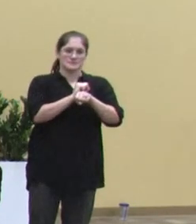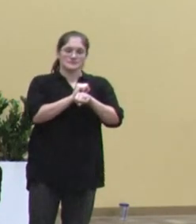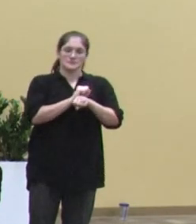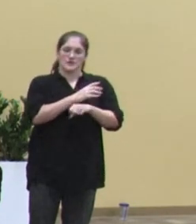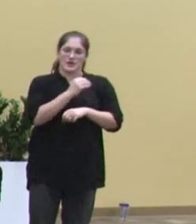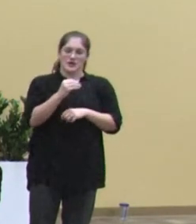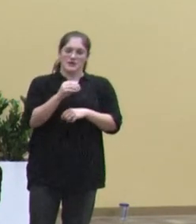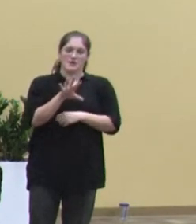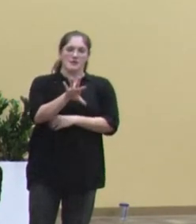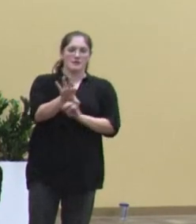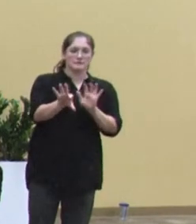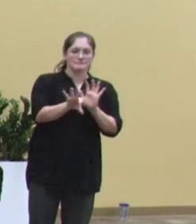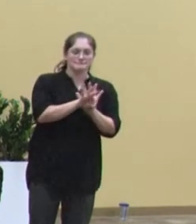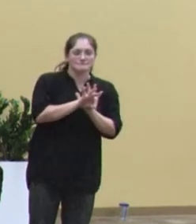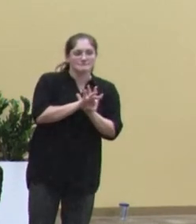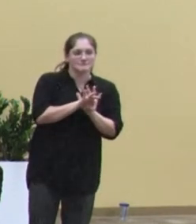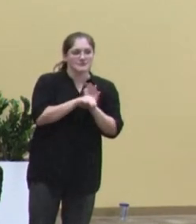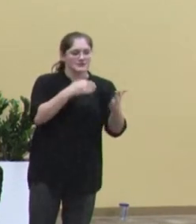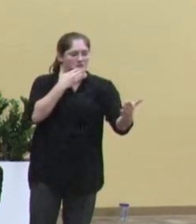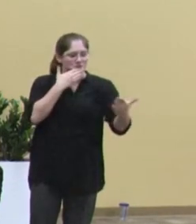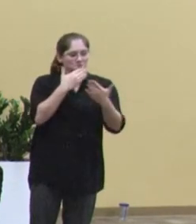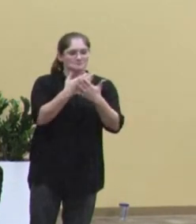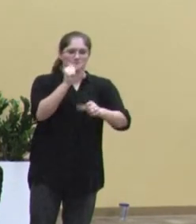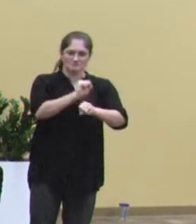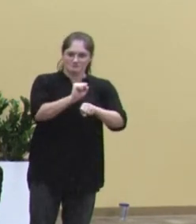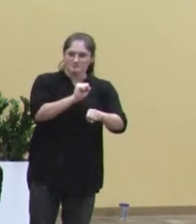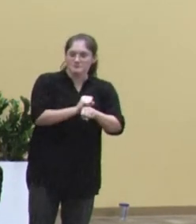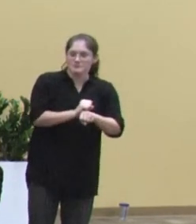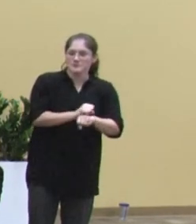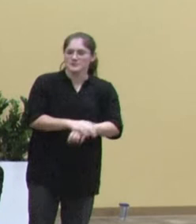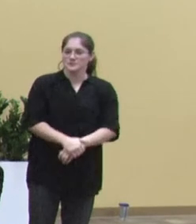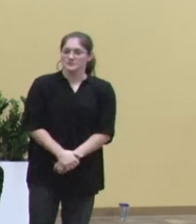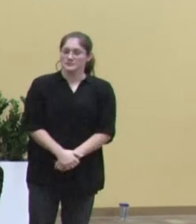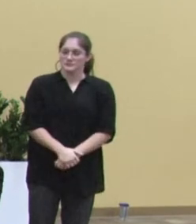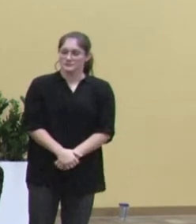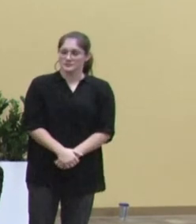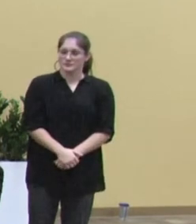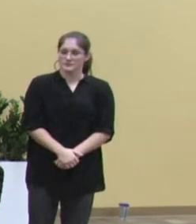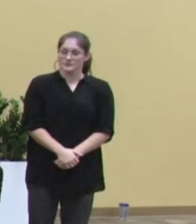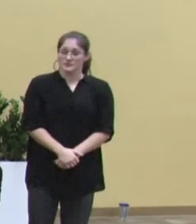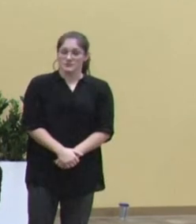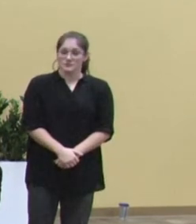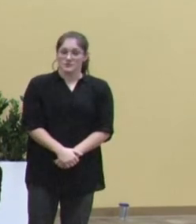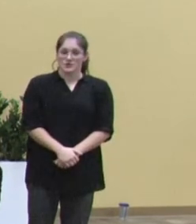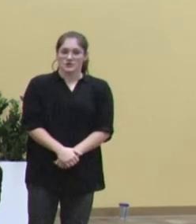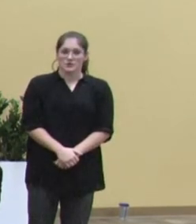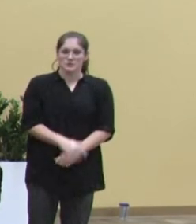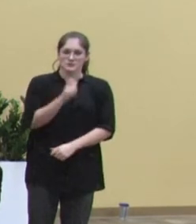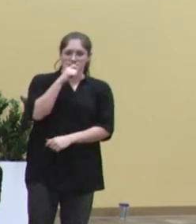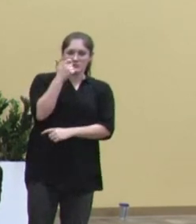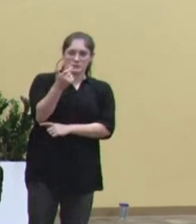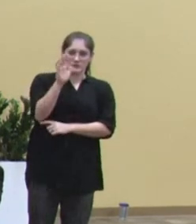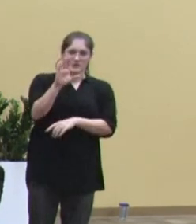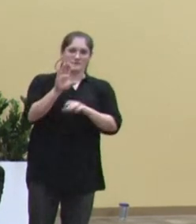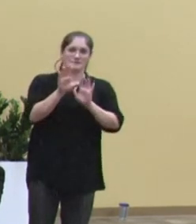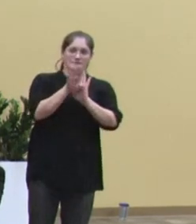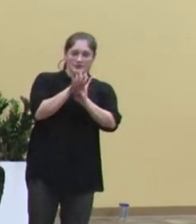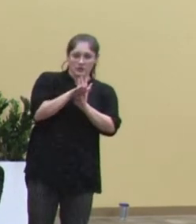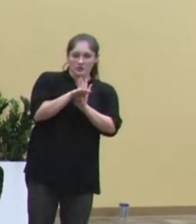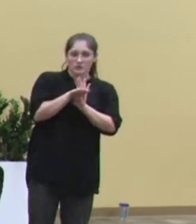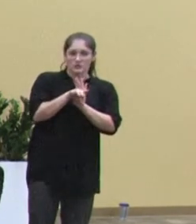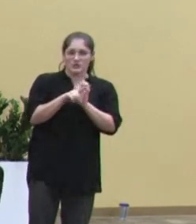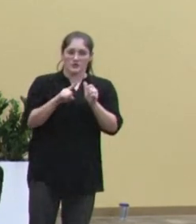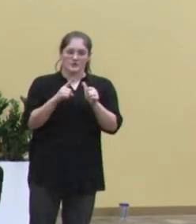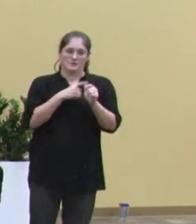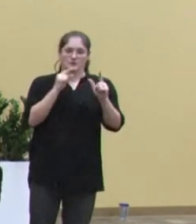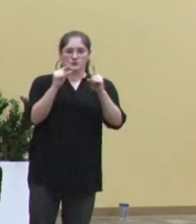finding meaningful employment. The first thing, watching the video, and some of the very first words that